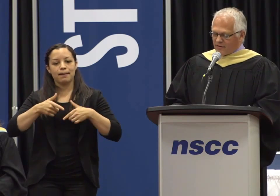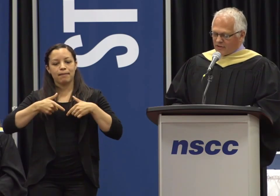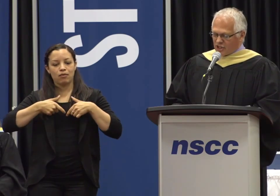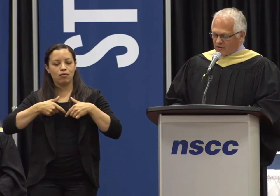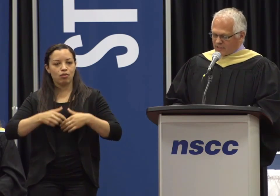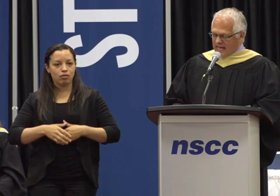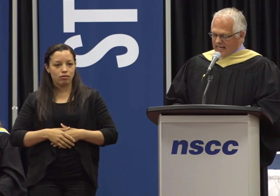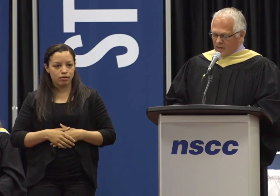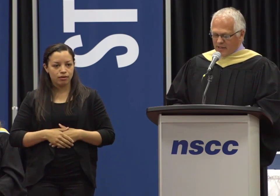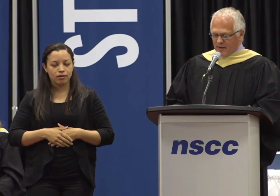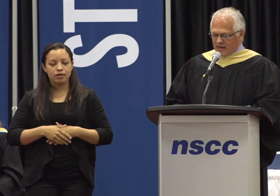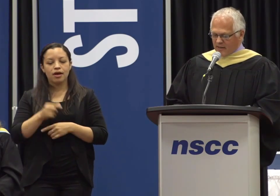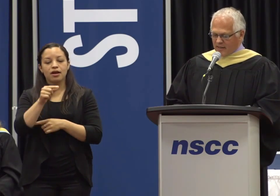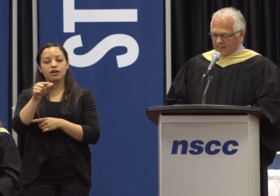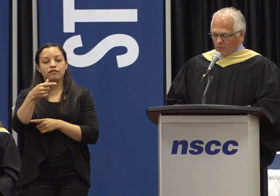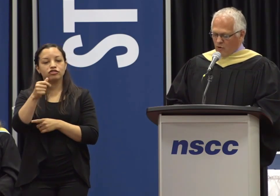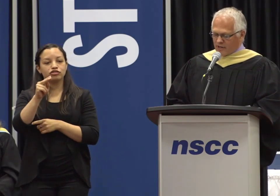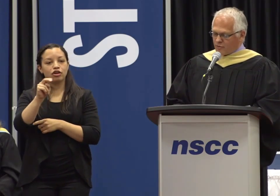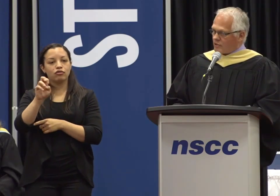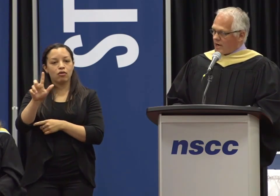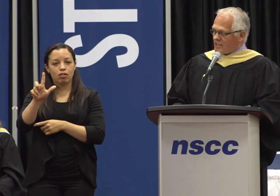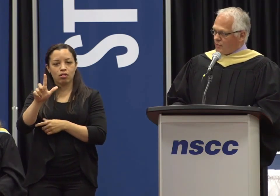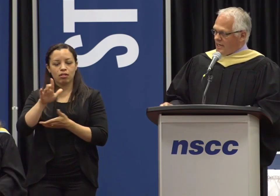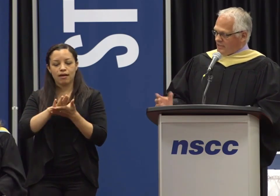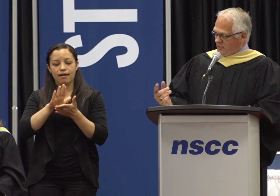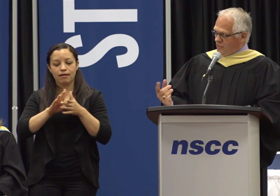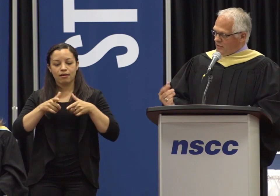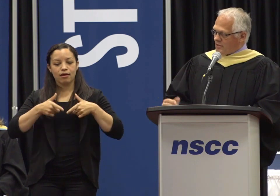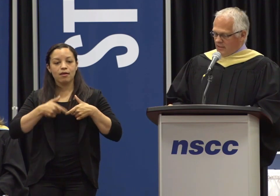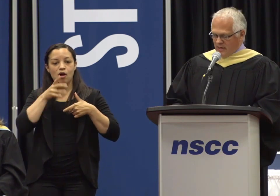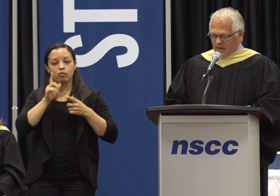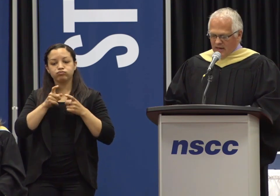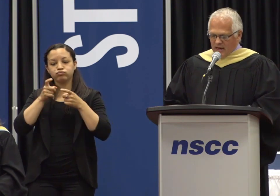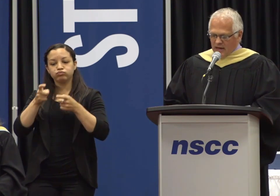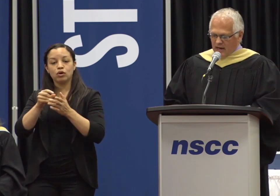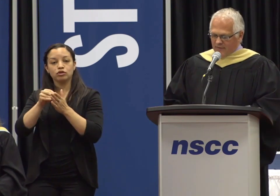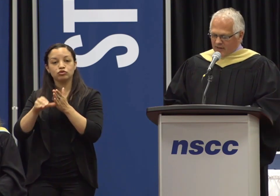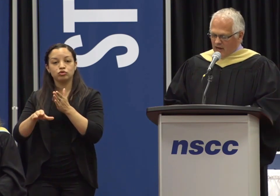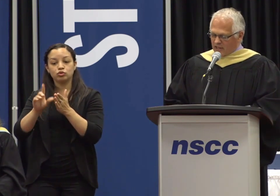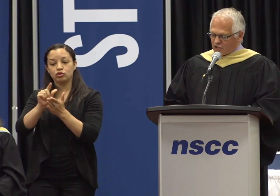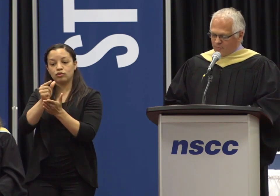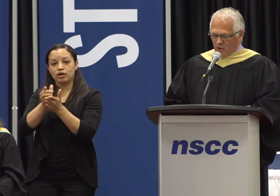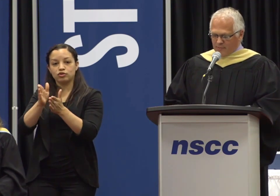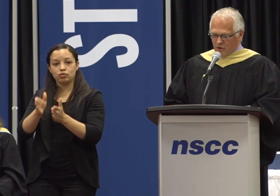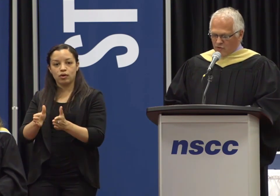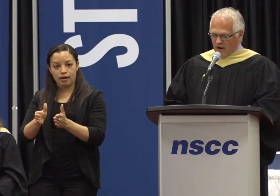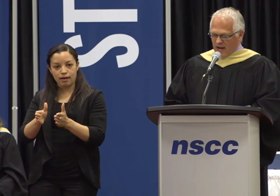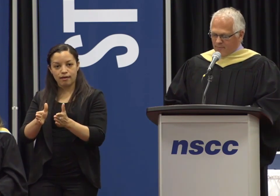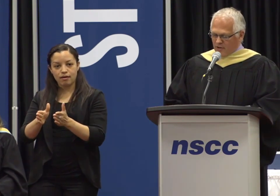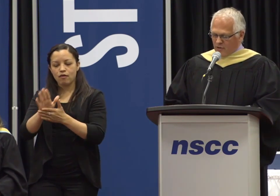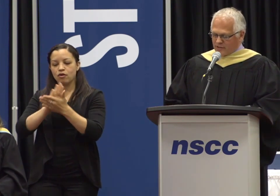The Governor General's Academic Medal is awarded to a graduating student of a college